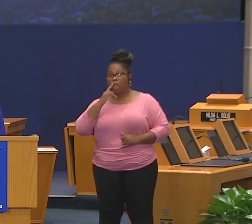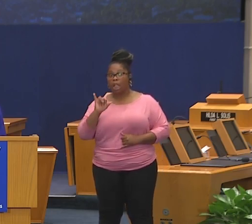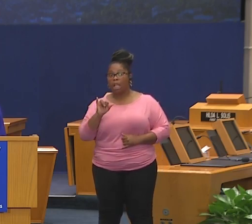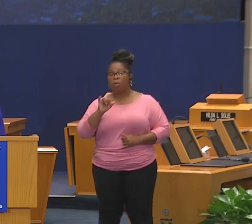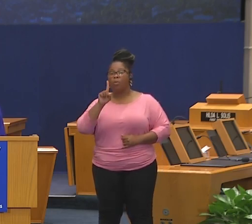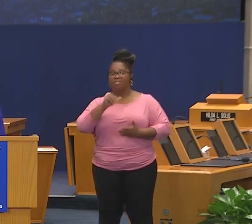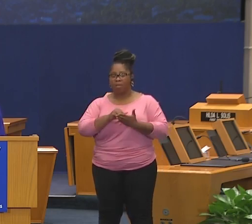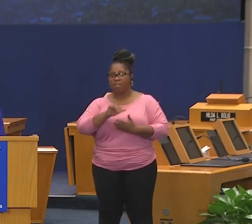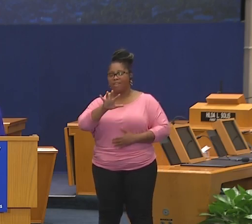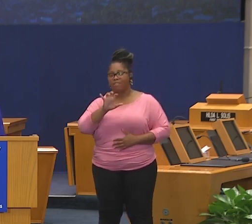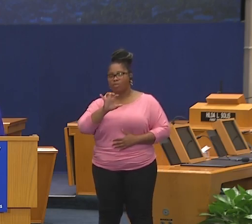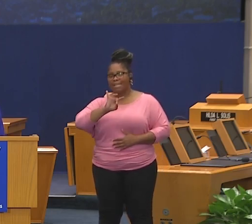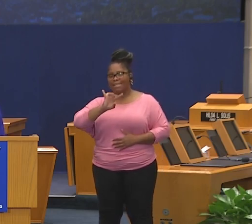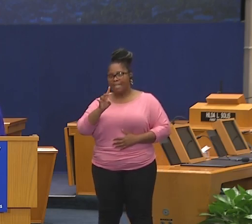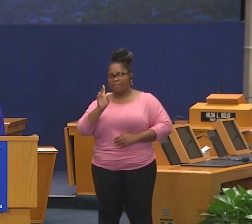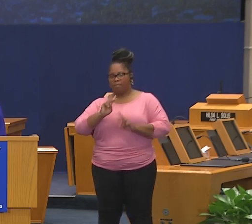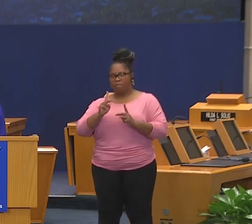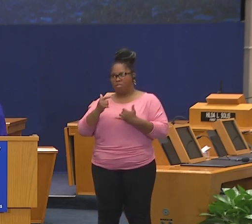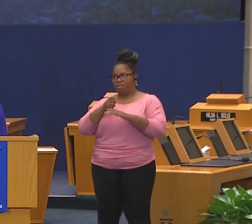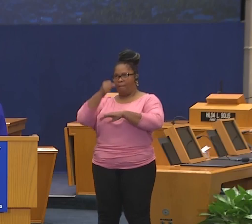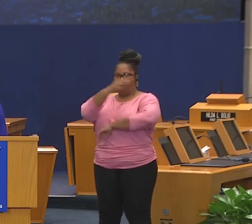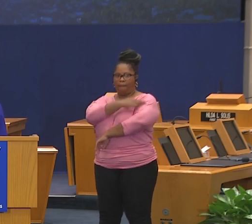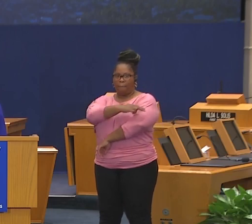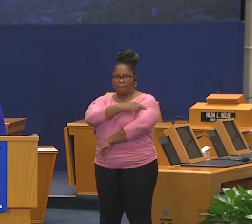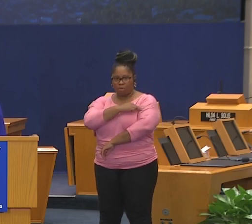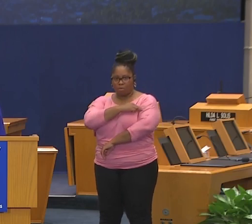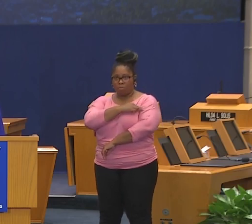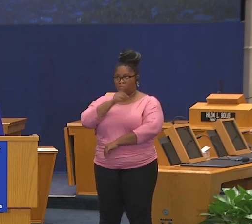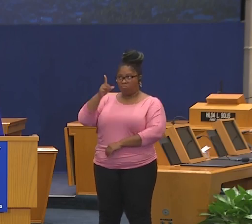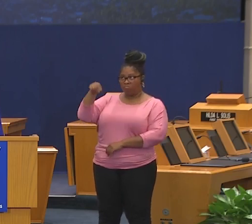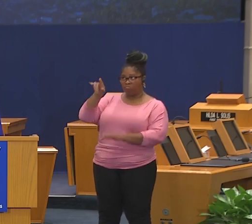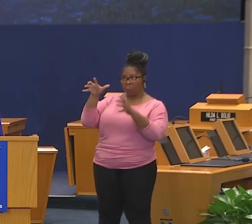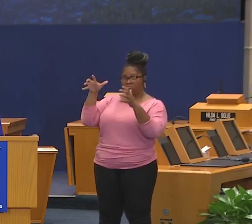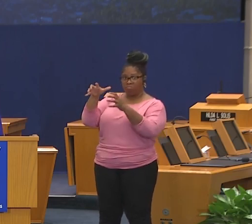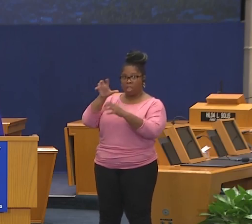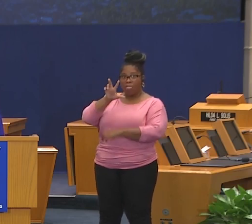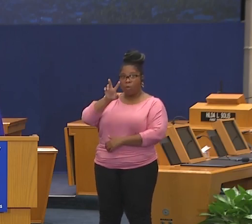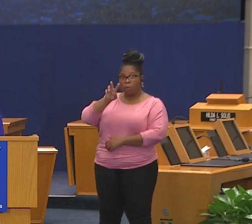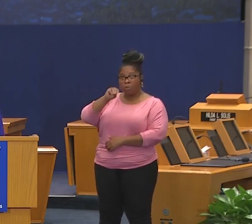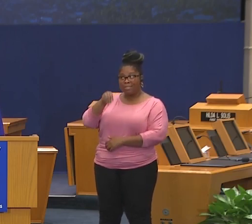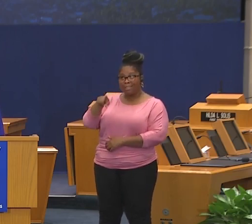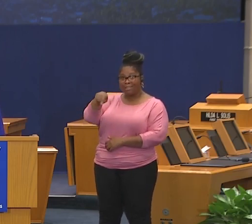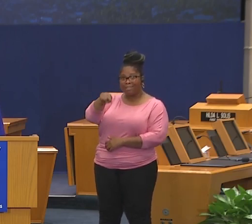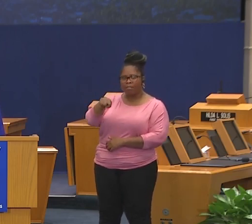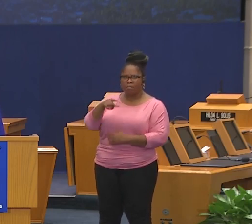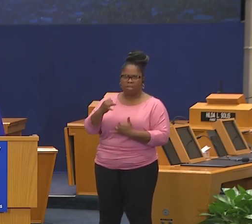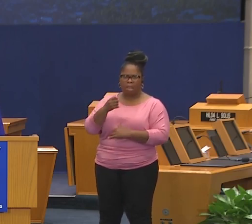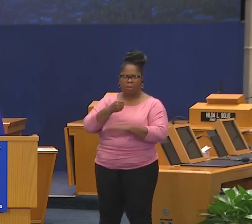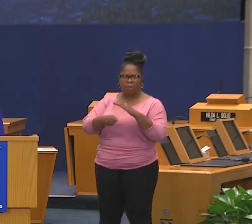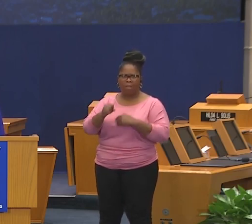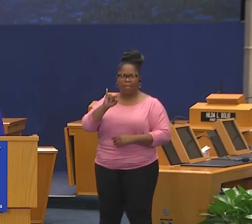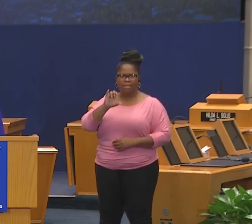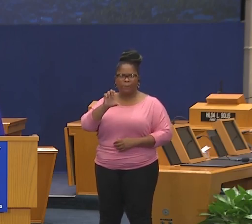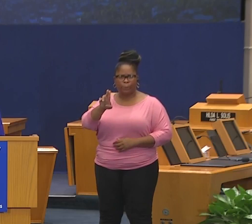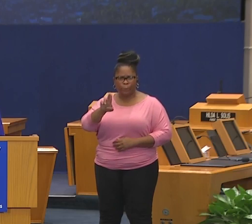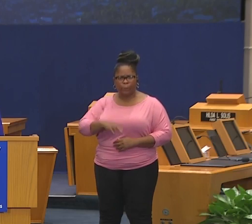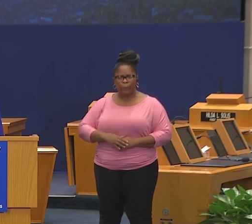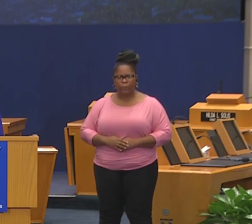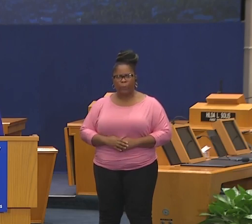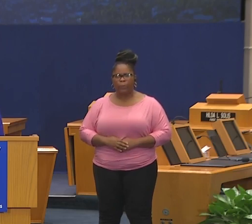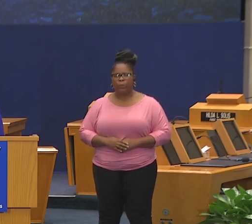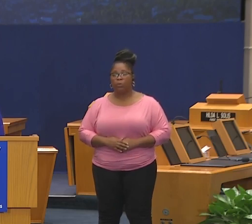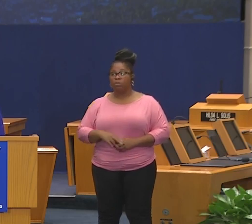1,587 people hospitalized. 32% of these people are in the ICU, and 22%